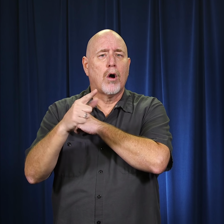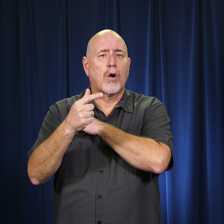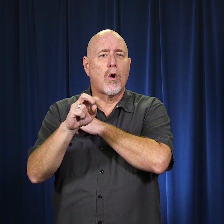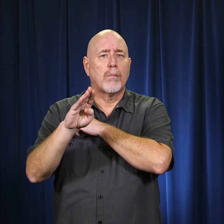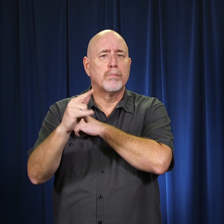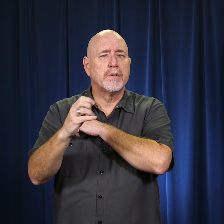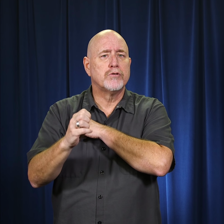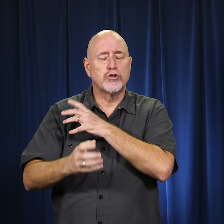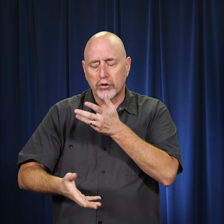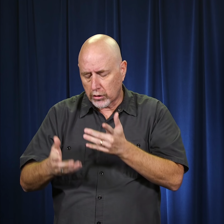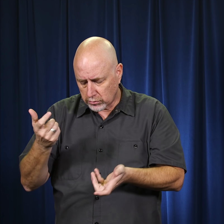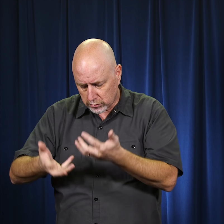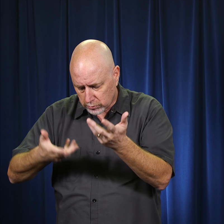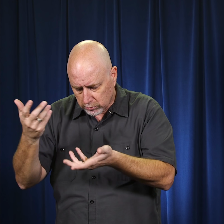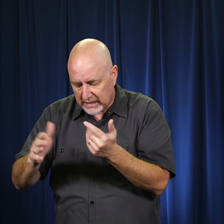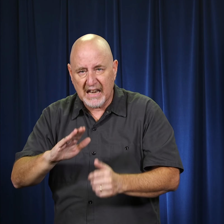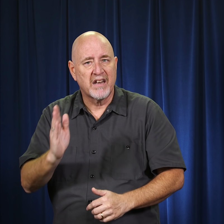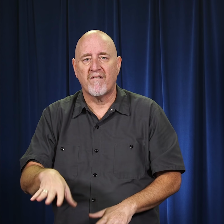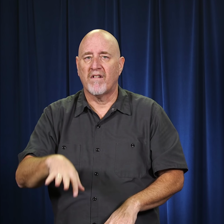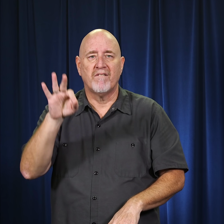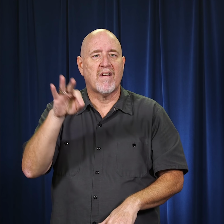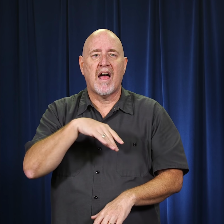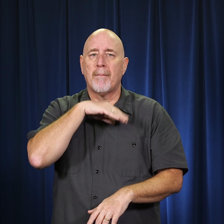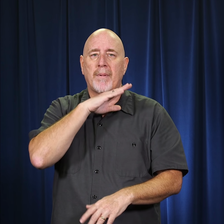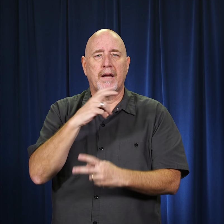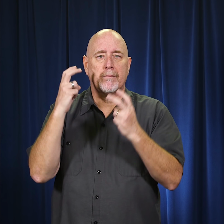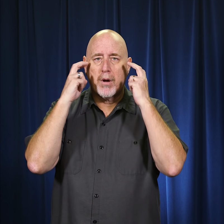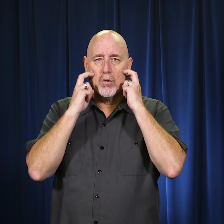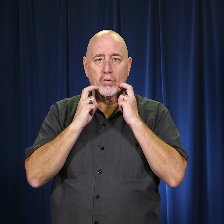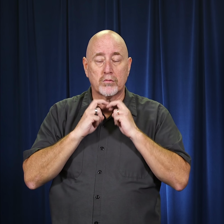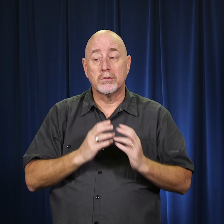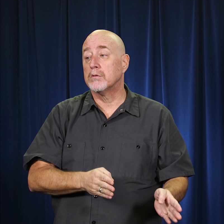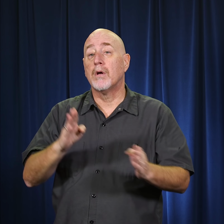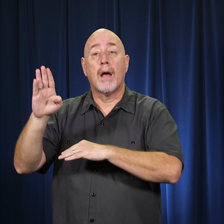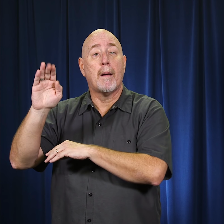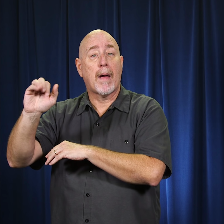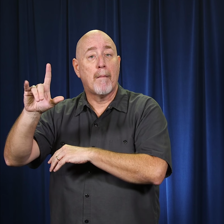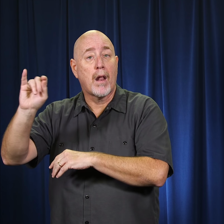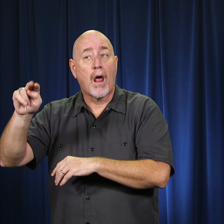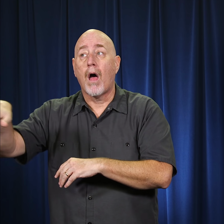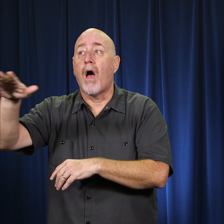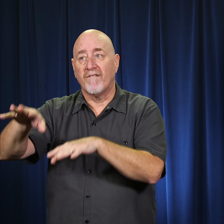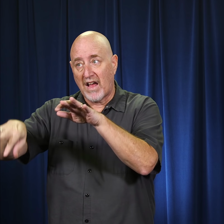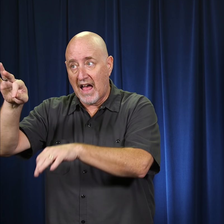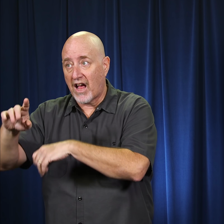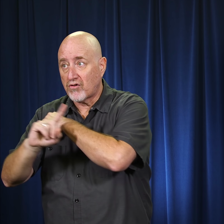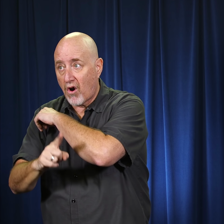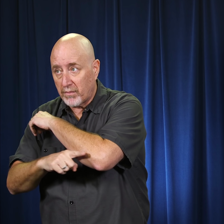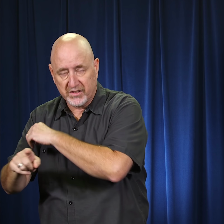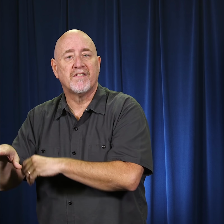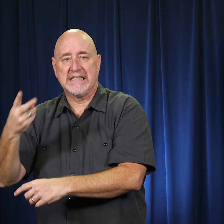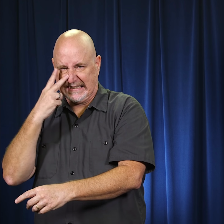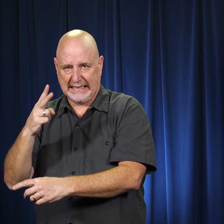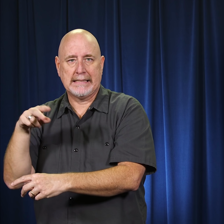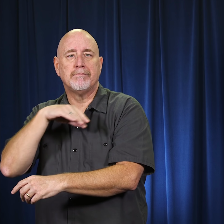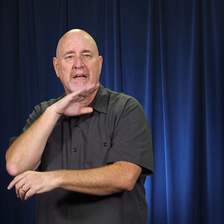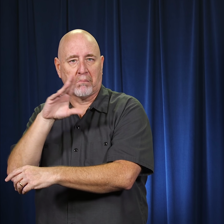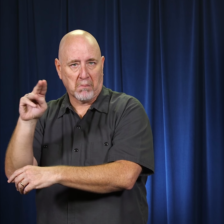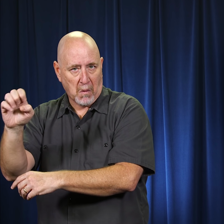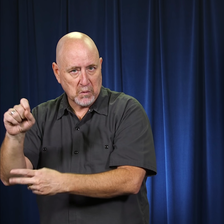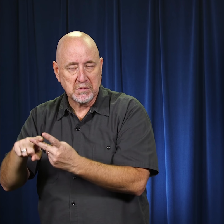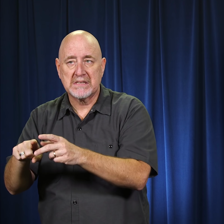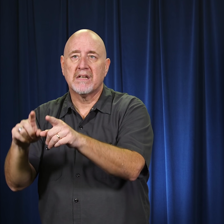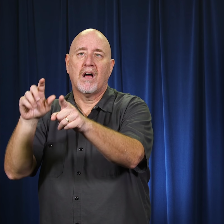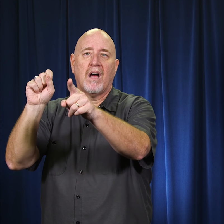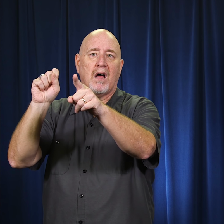they don't find pig bones. Now, when they look through the garbage of the Babylonians, they do. When they look through the garbage of the Assyrians,